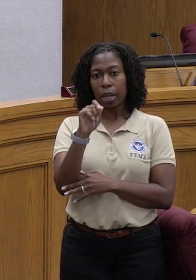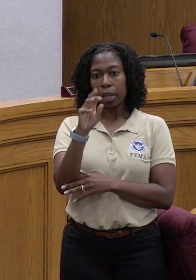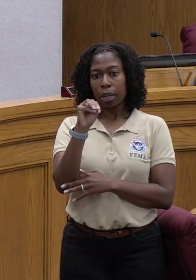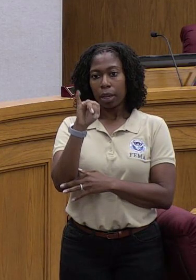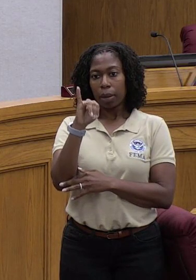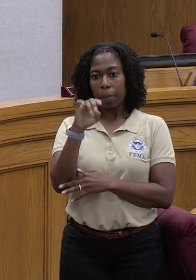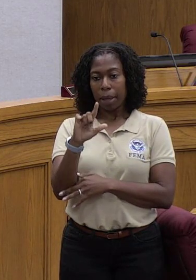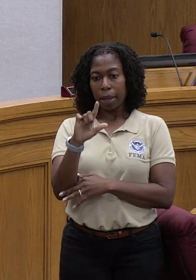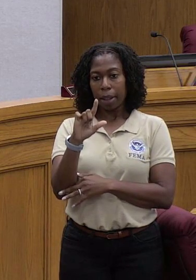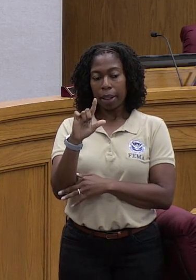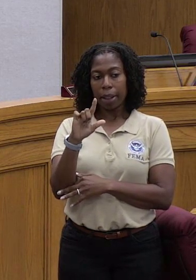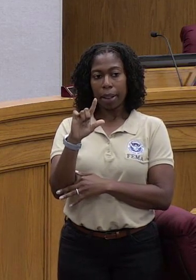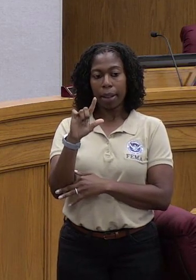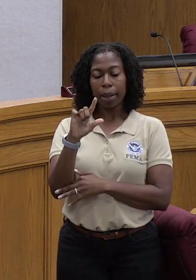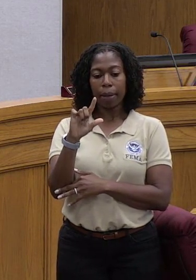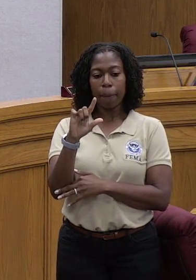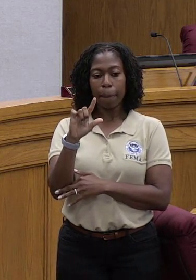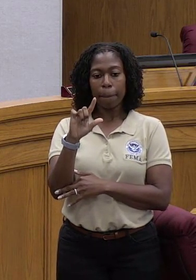USACE.army.mil. That's